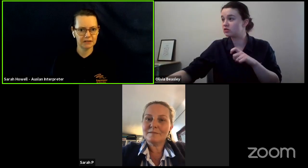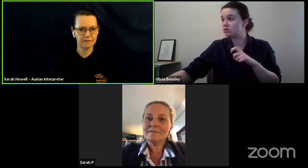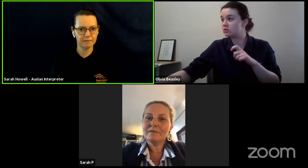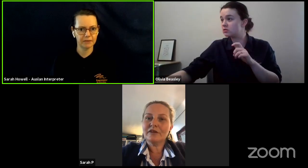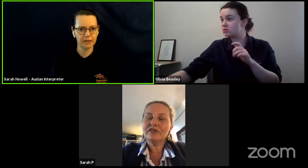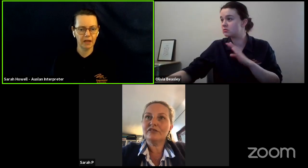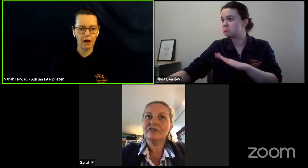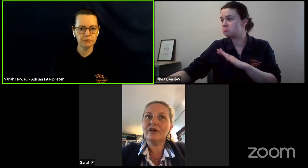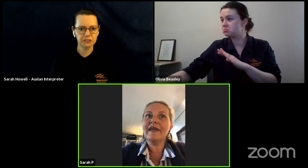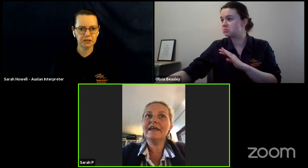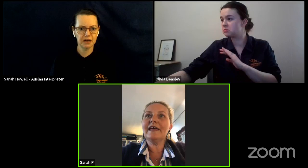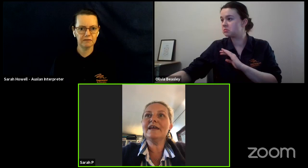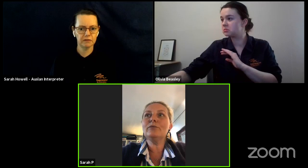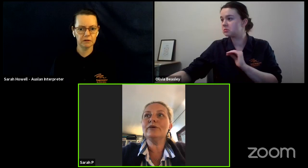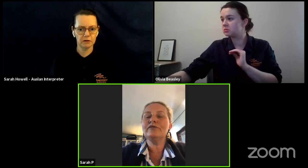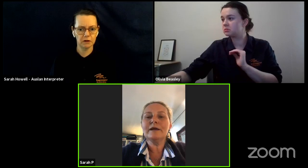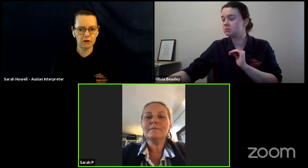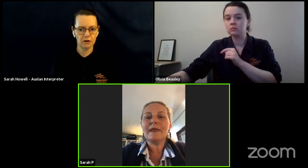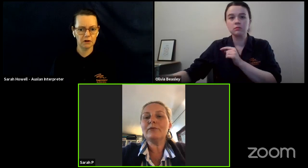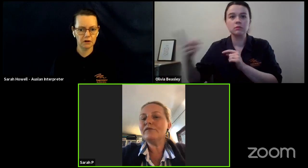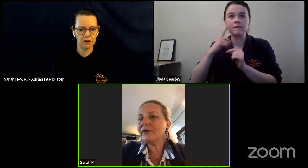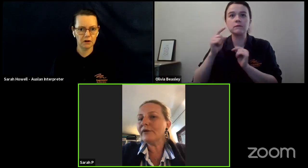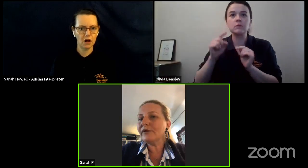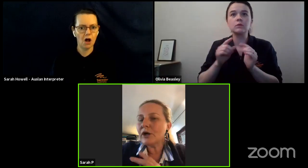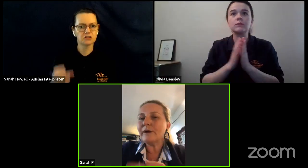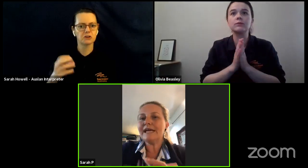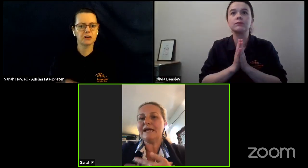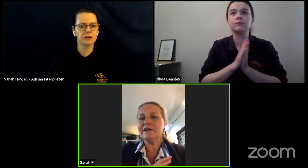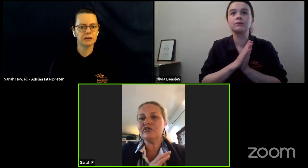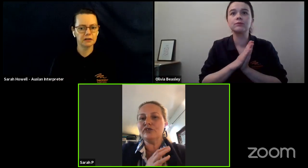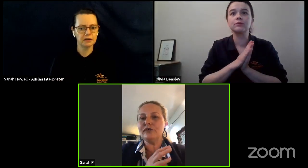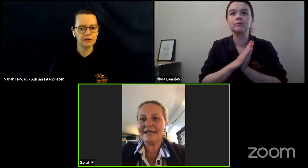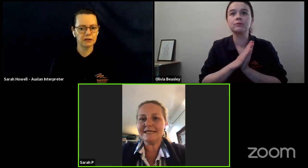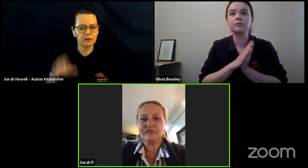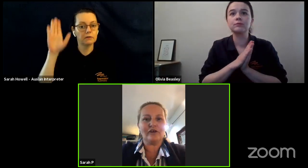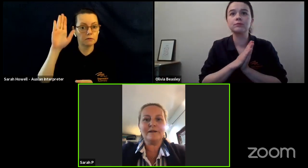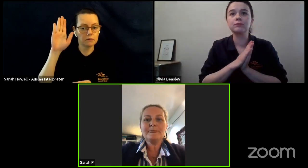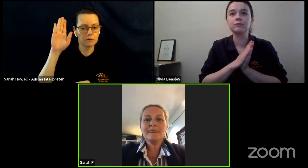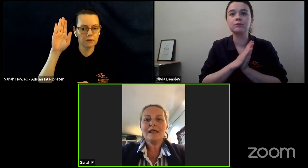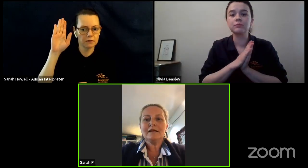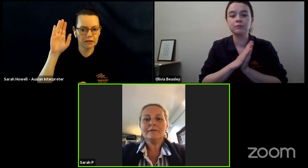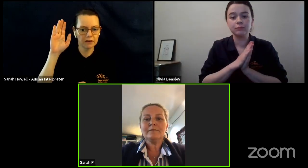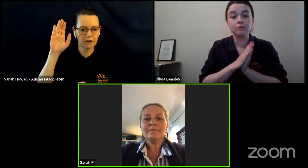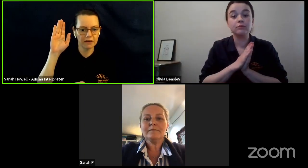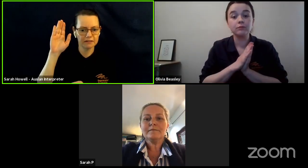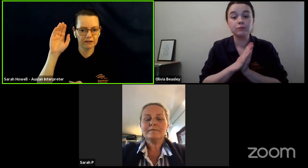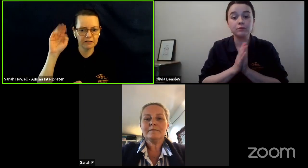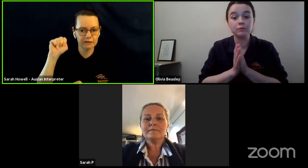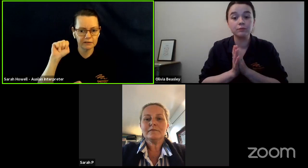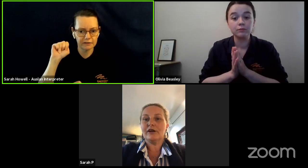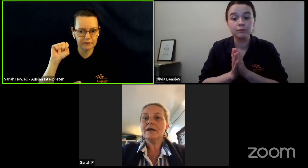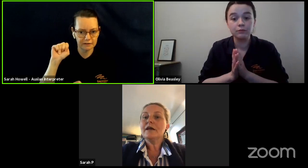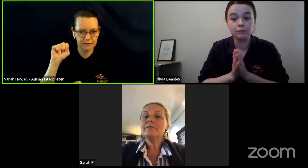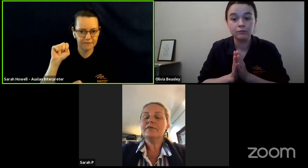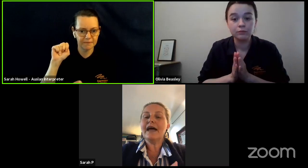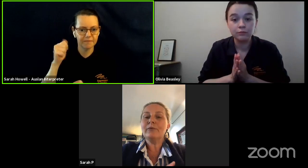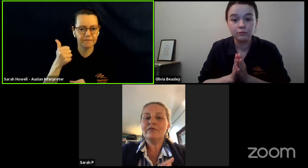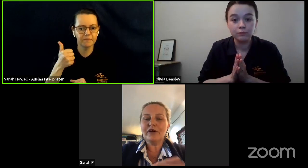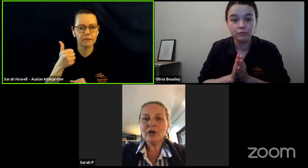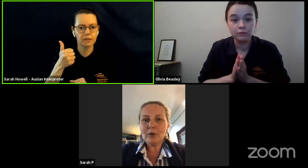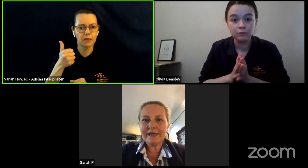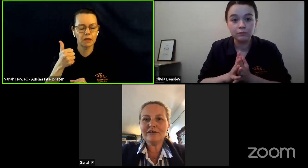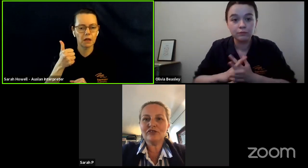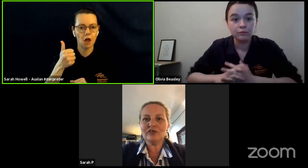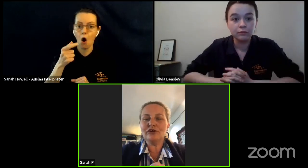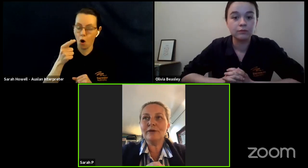works. Yeah. So they were very quick to get, sorry. Yeah, go ahead, Sarah. They were